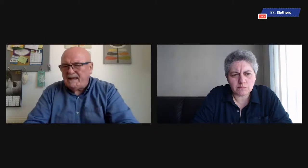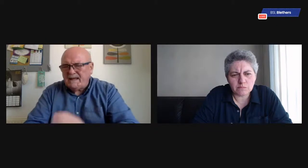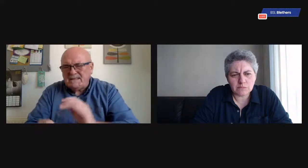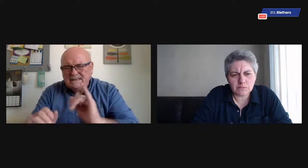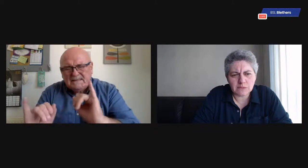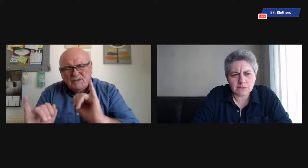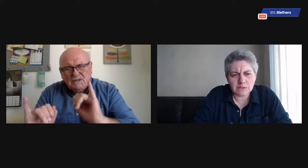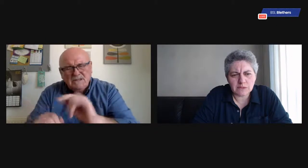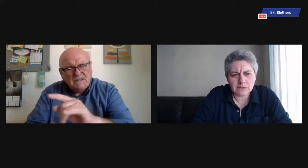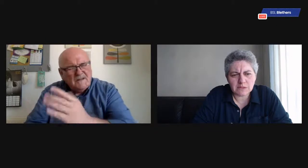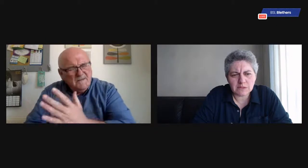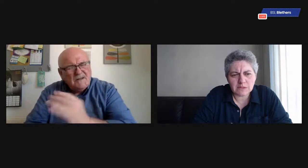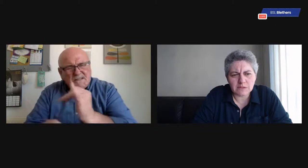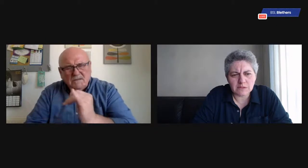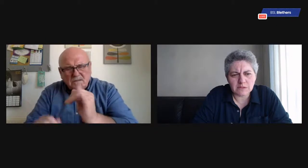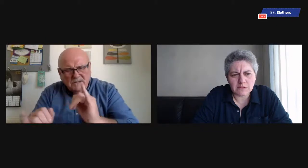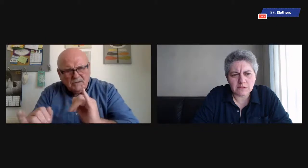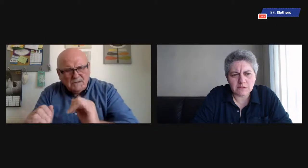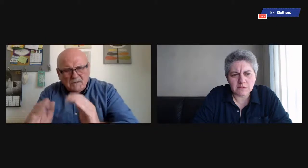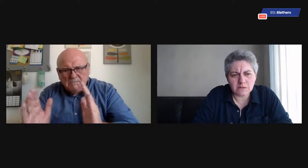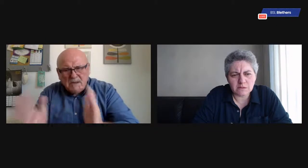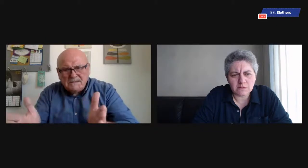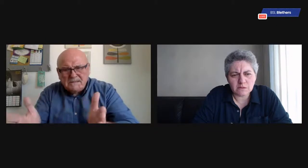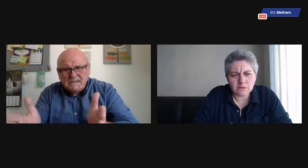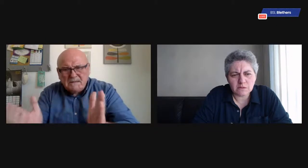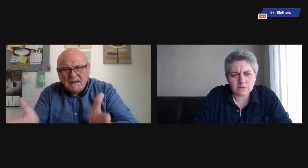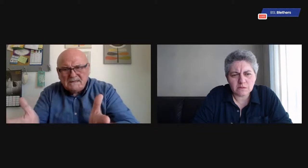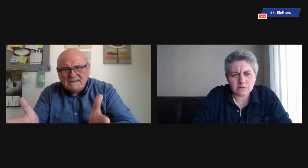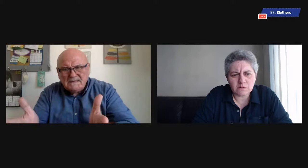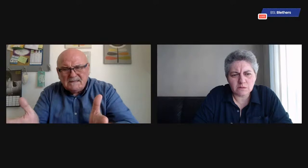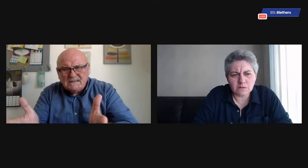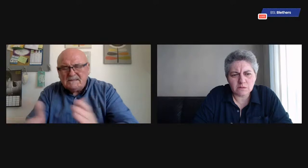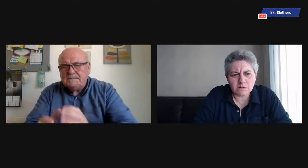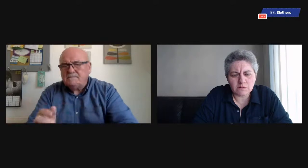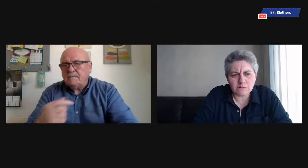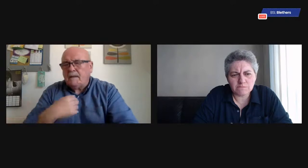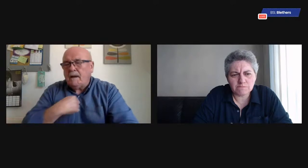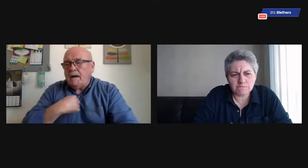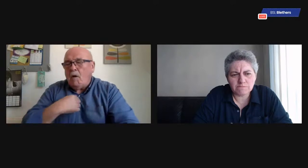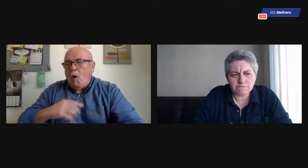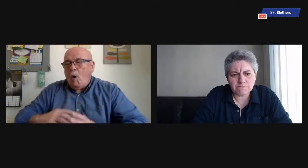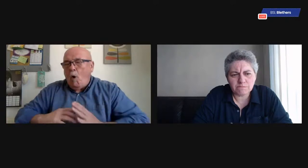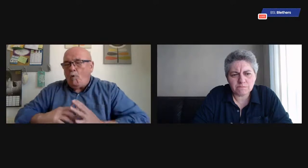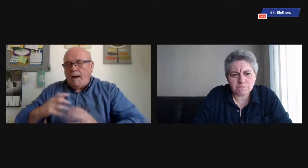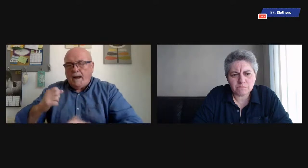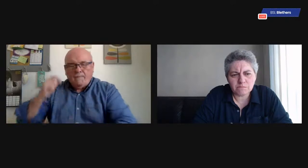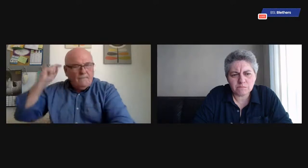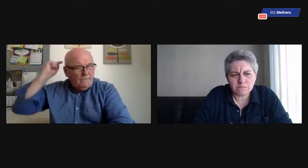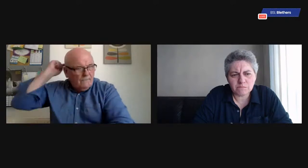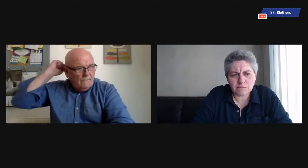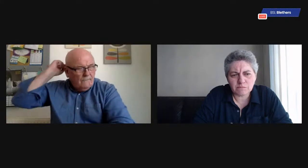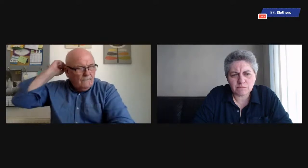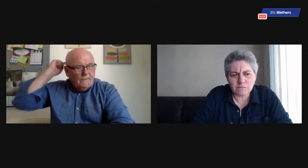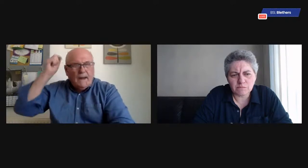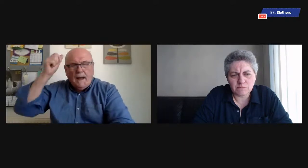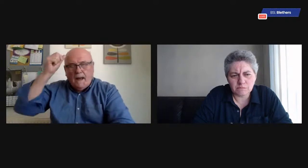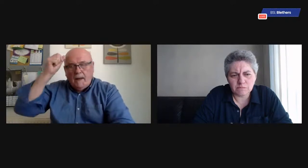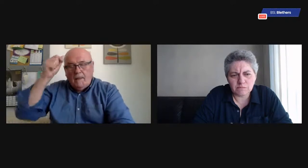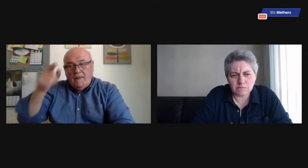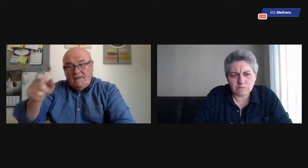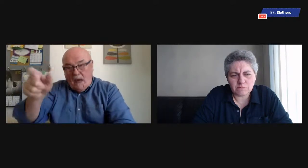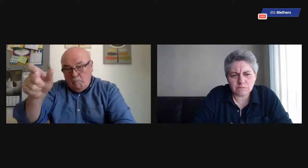said, mm, he said, it's a serious crime. It's serious.